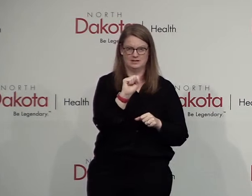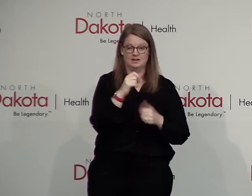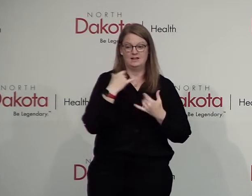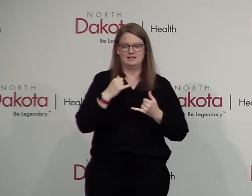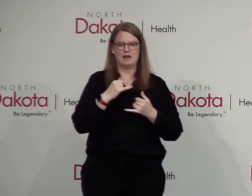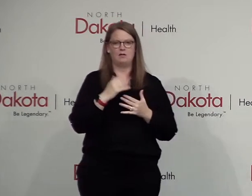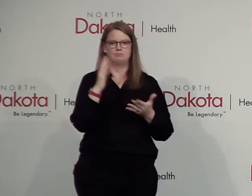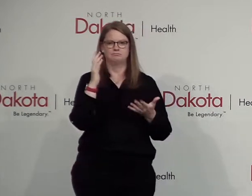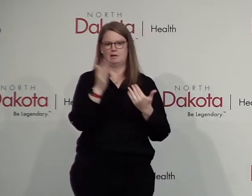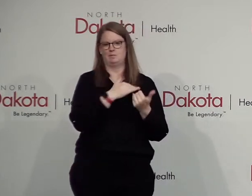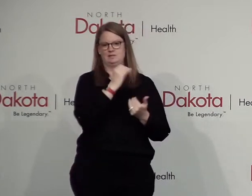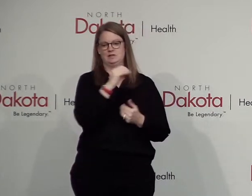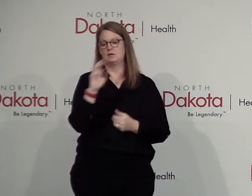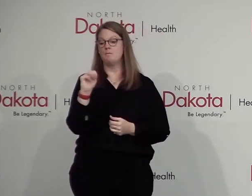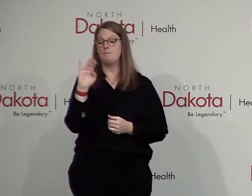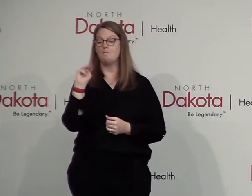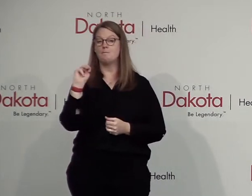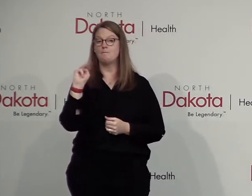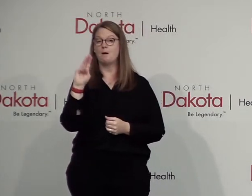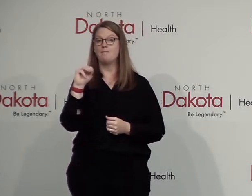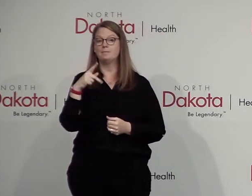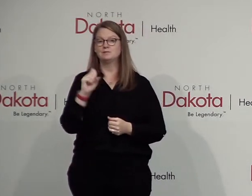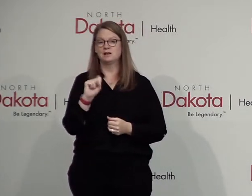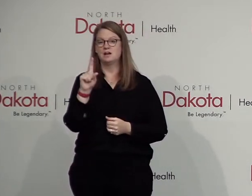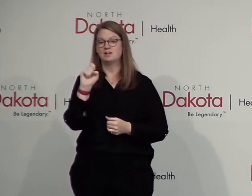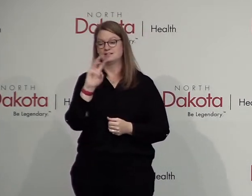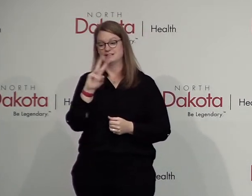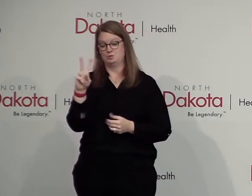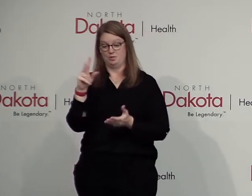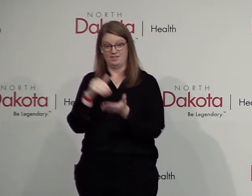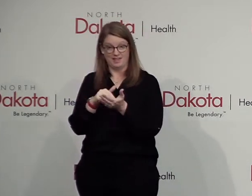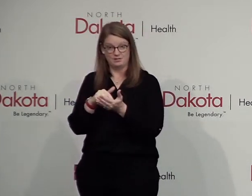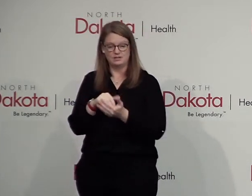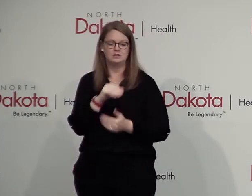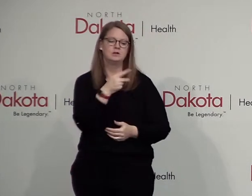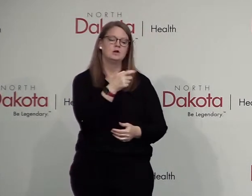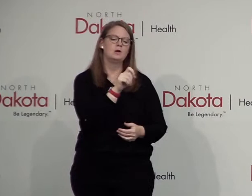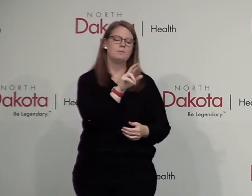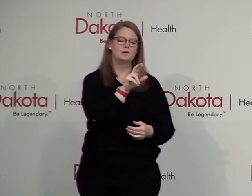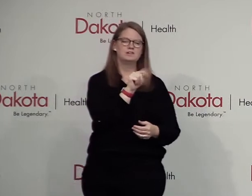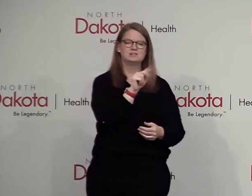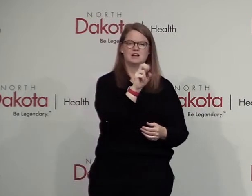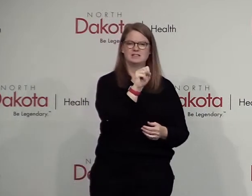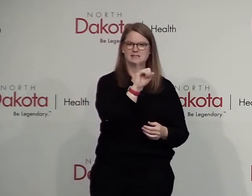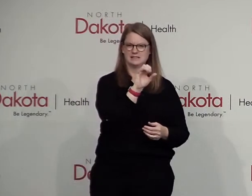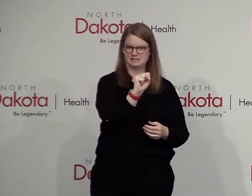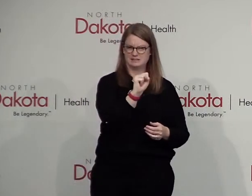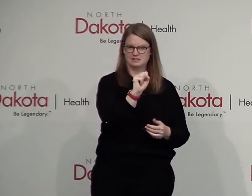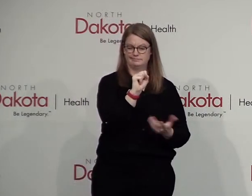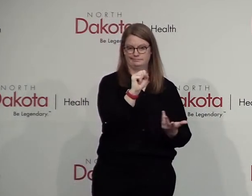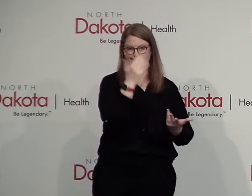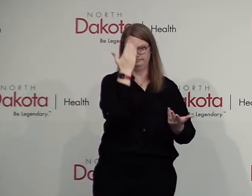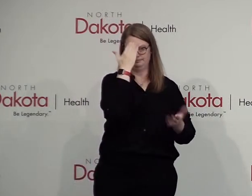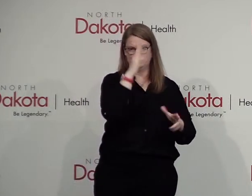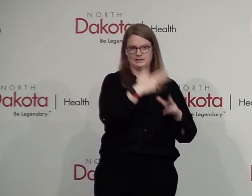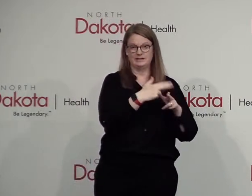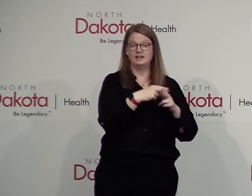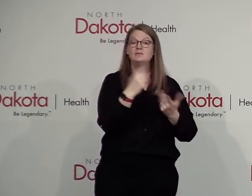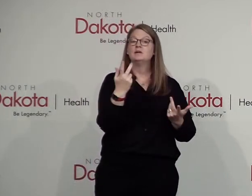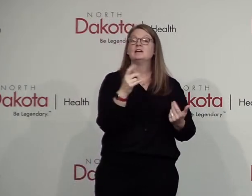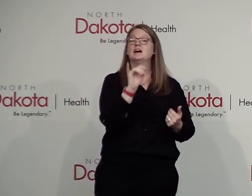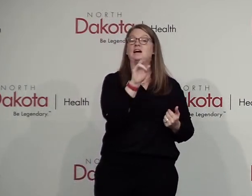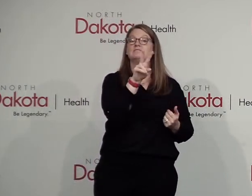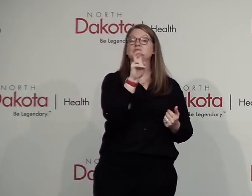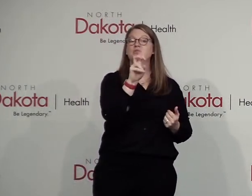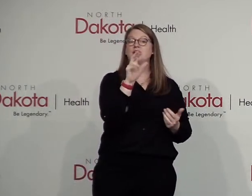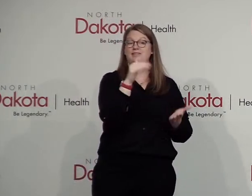Mumps, 162,000 people a year. Pertussis, which again, people maybe aren't even familiar with, 200,000 people